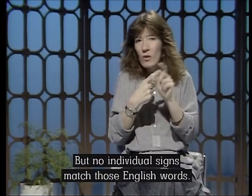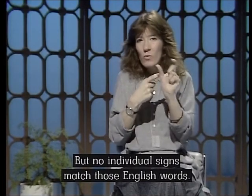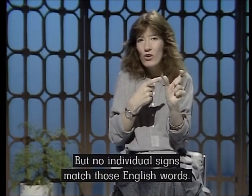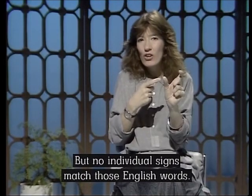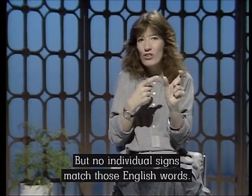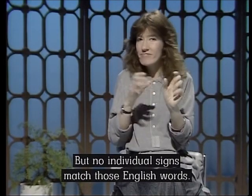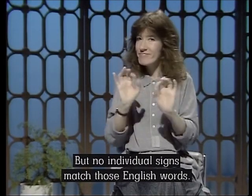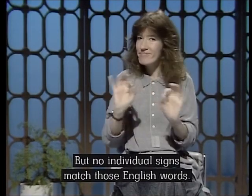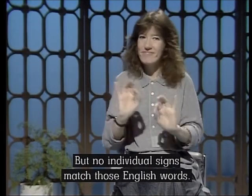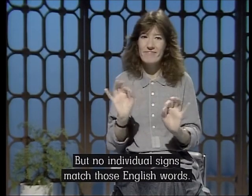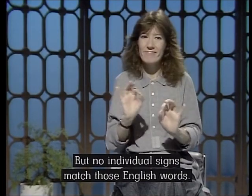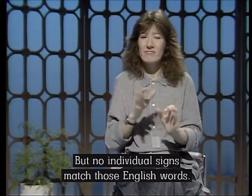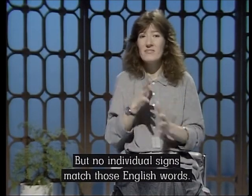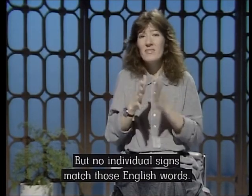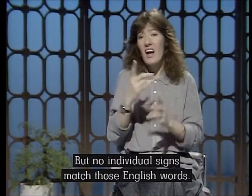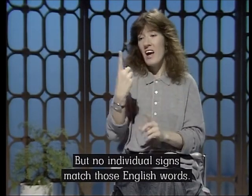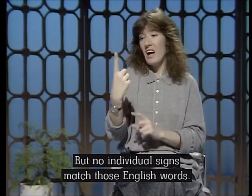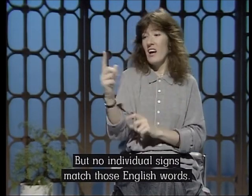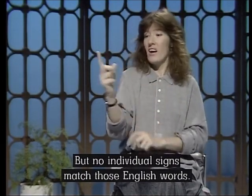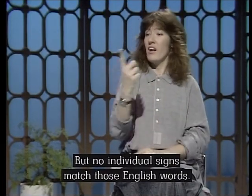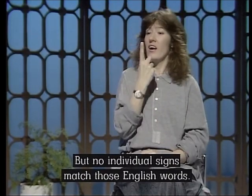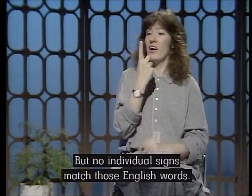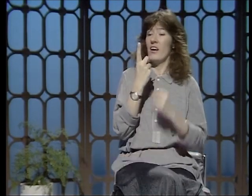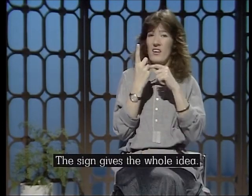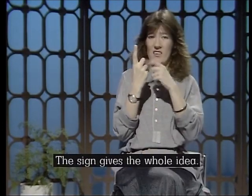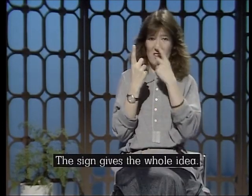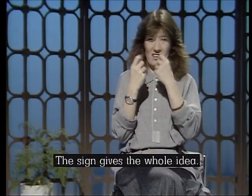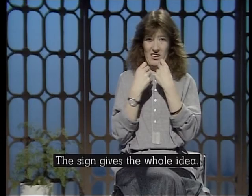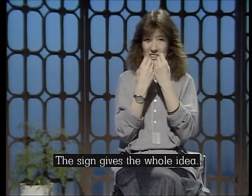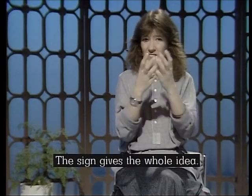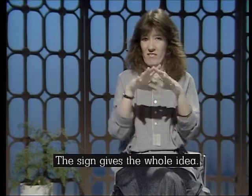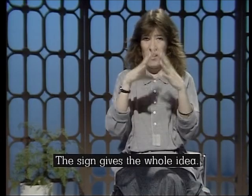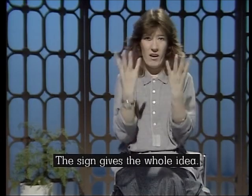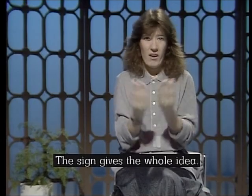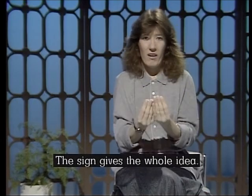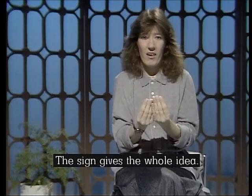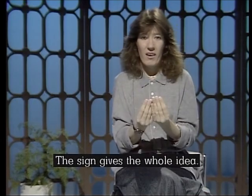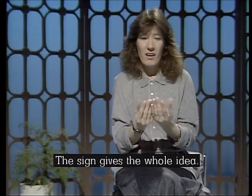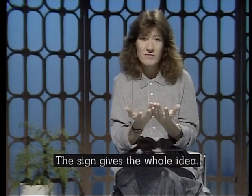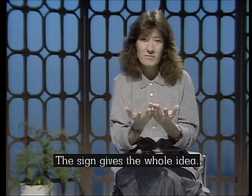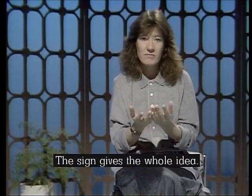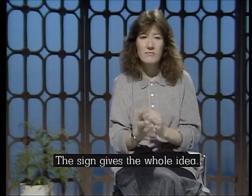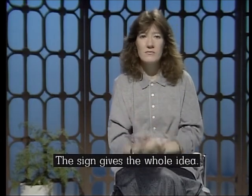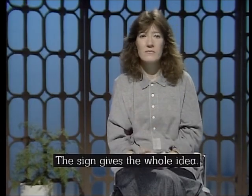sentence which match the English words. The sign gives the whole idea.